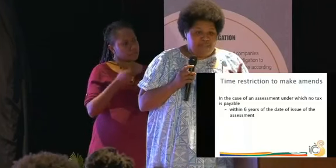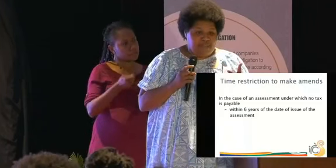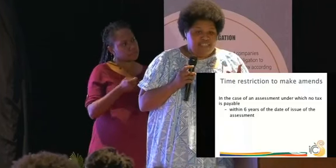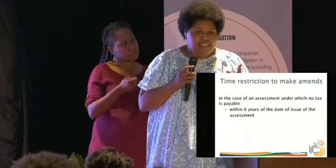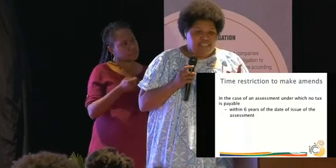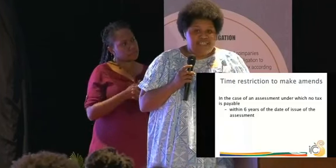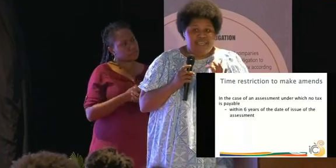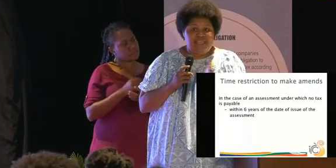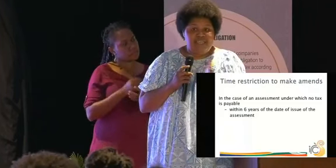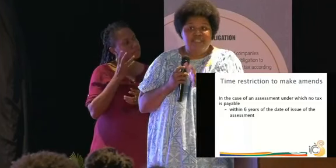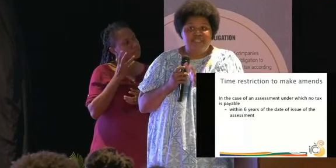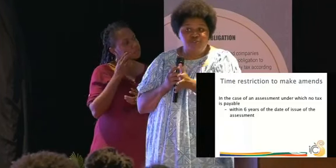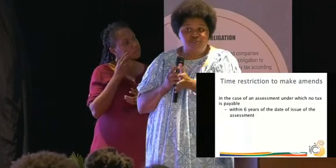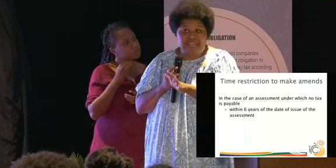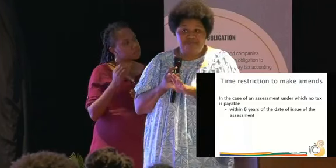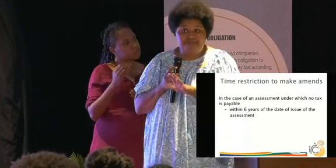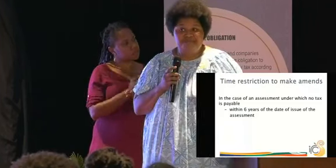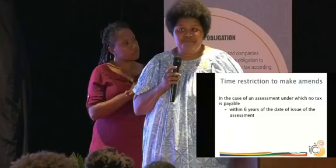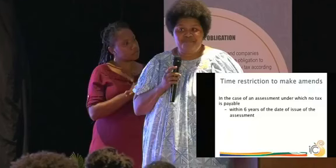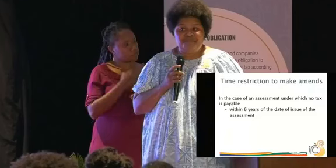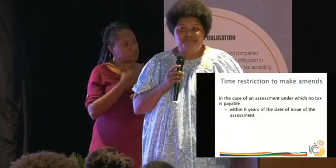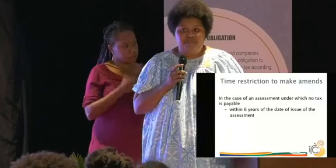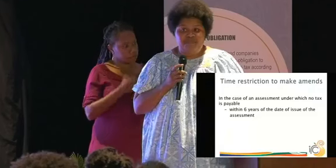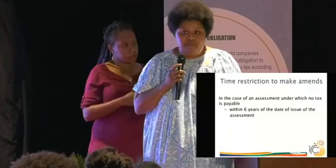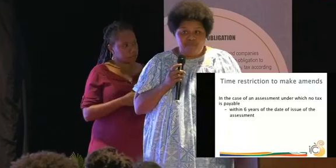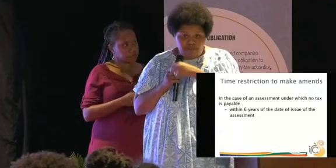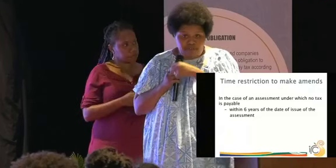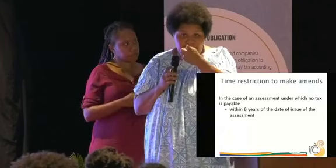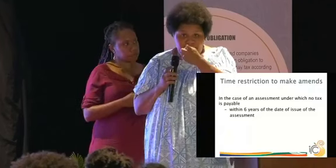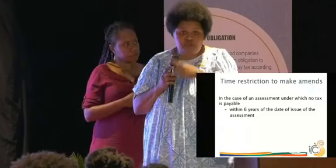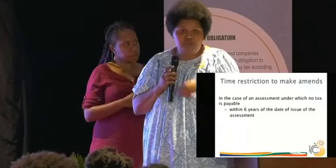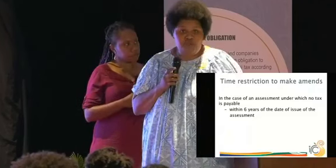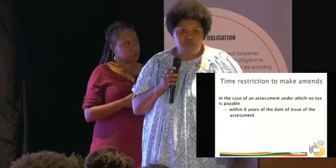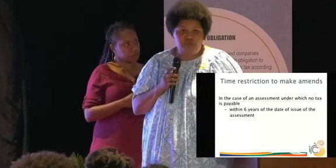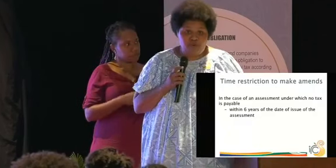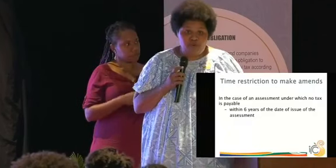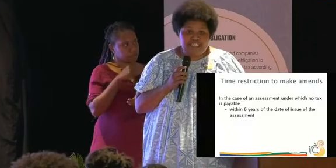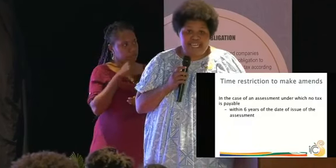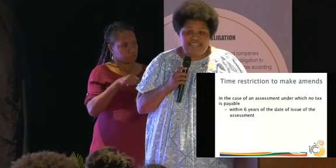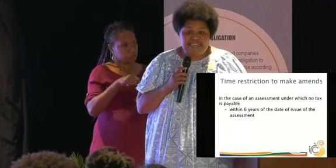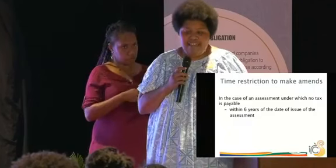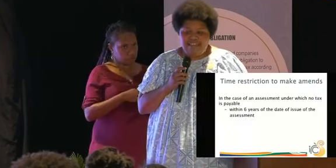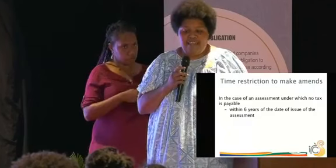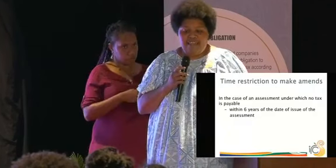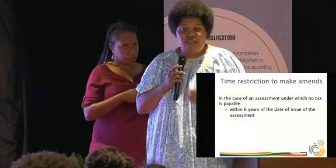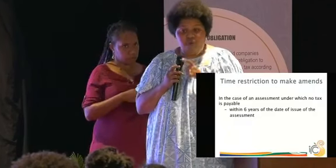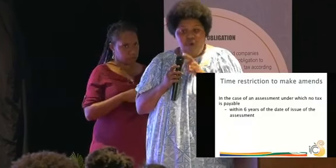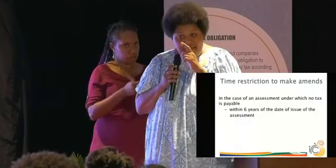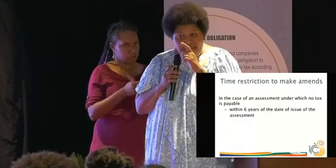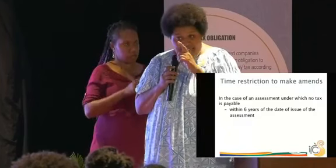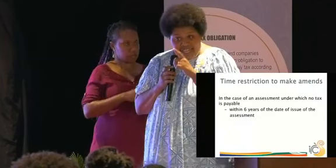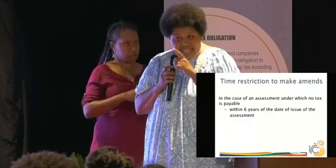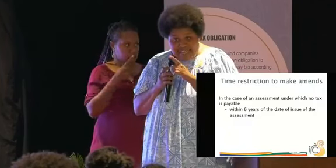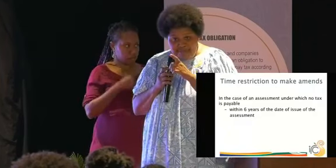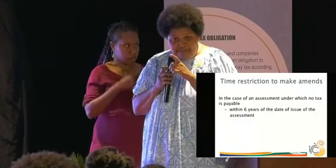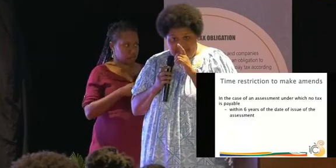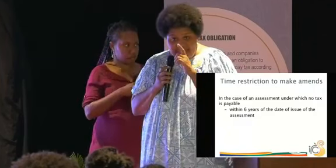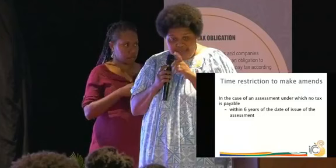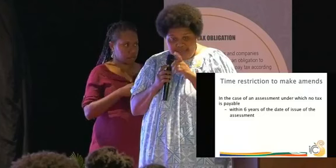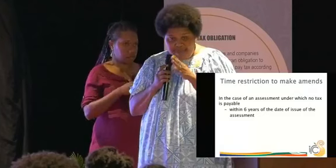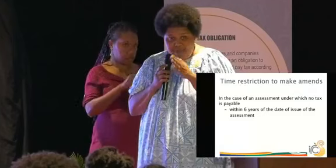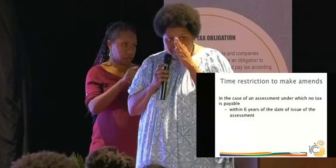your assessment, it says no tax to pay. From the figures you get, you put them go inside. So after that